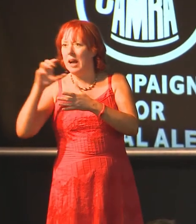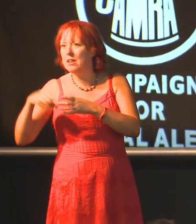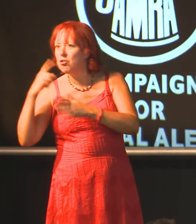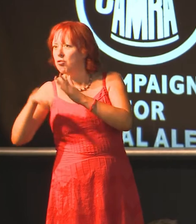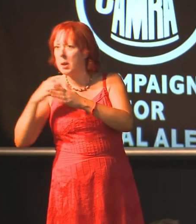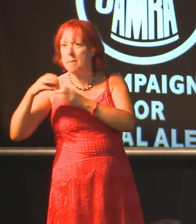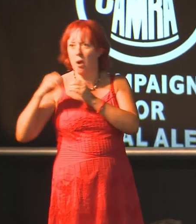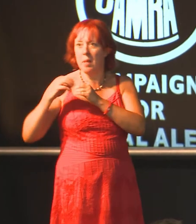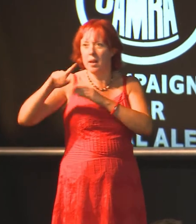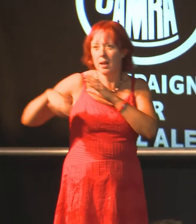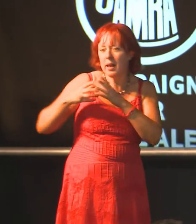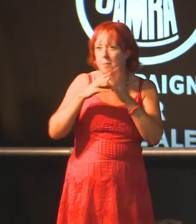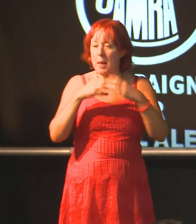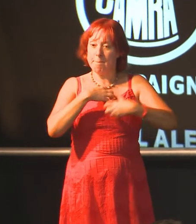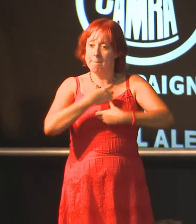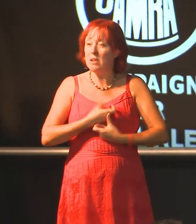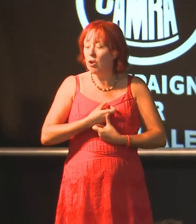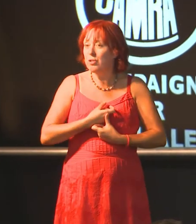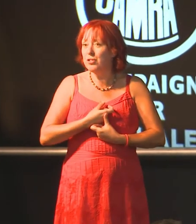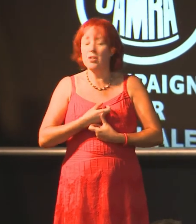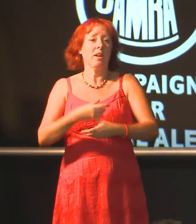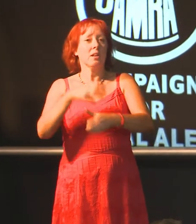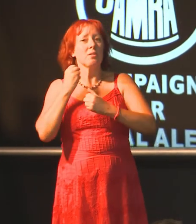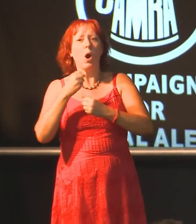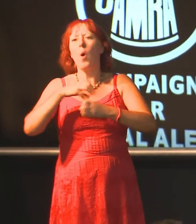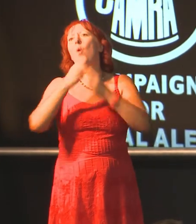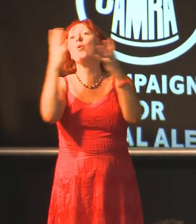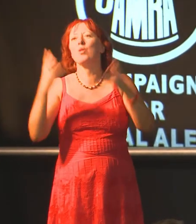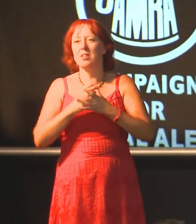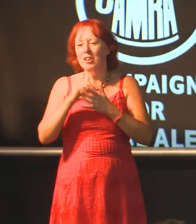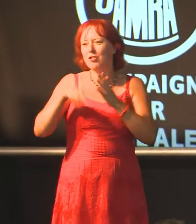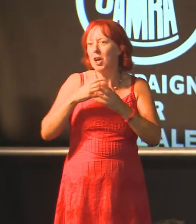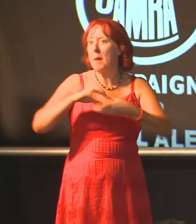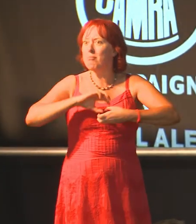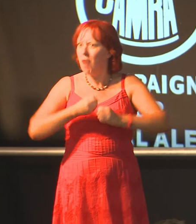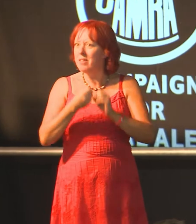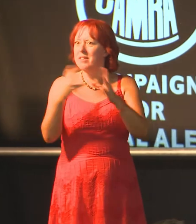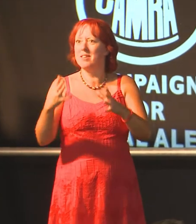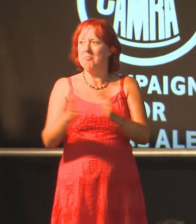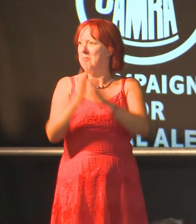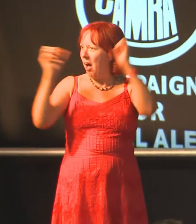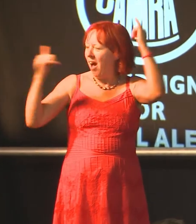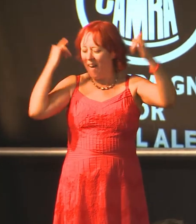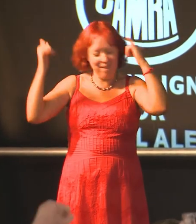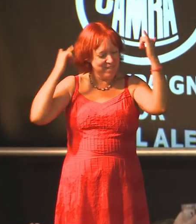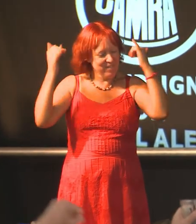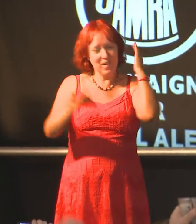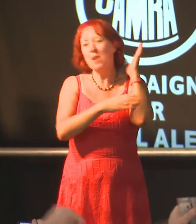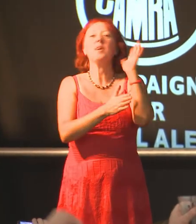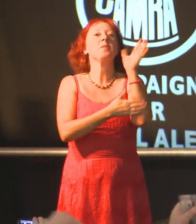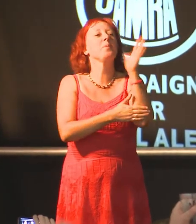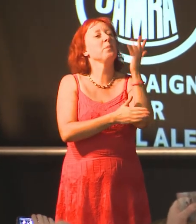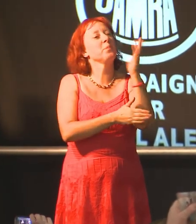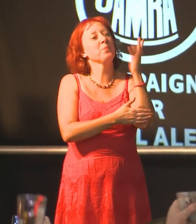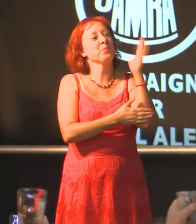Johnny Brownlee, in getting medals. Alistair Brownlee won the gold and Johnny got the bronze. Give them a huge